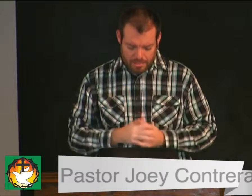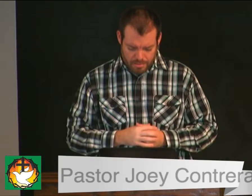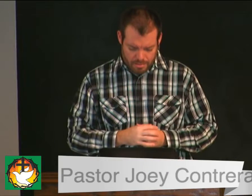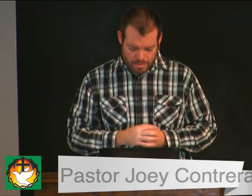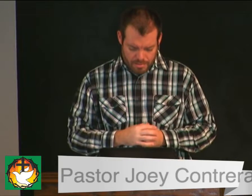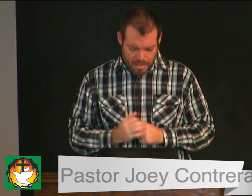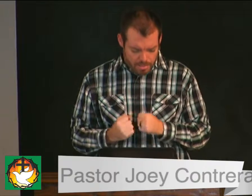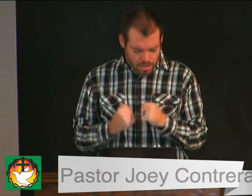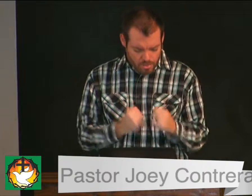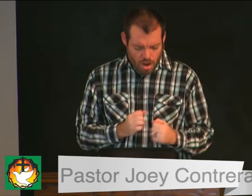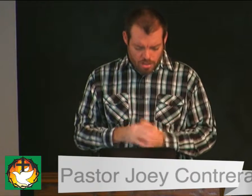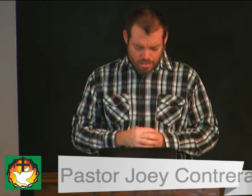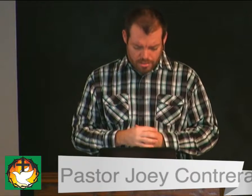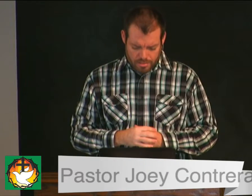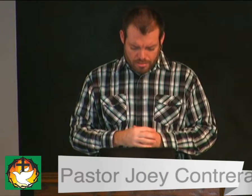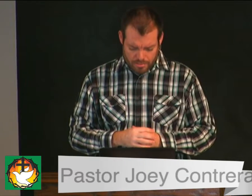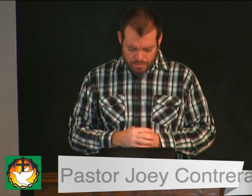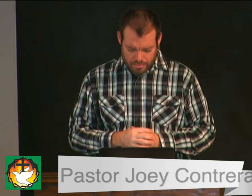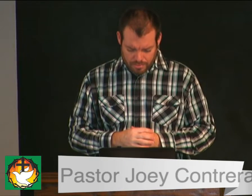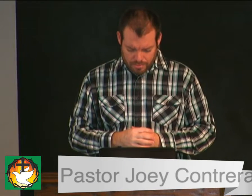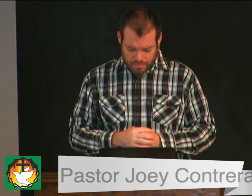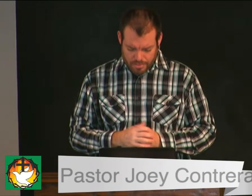Clean me, make me stronger.